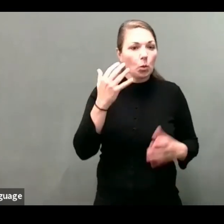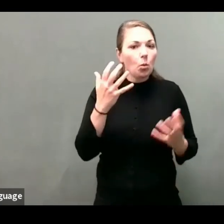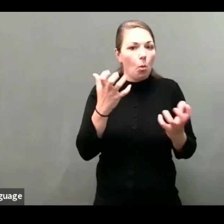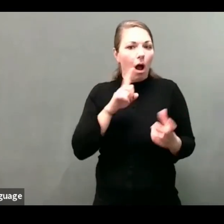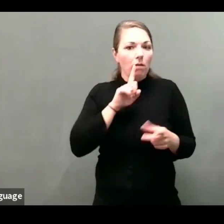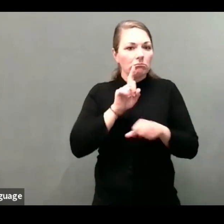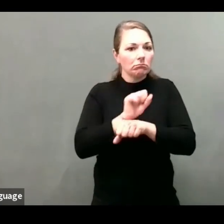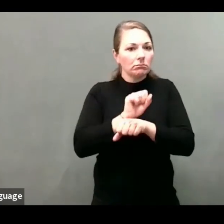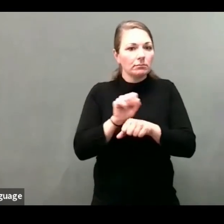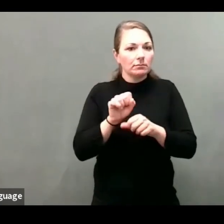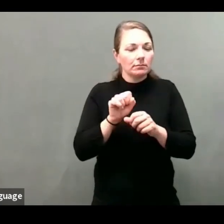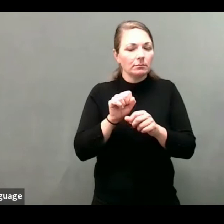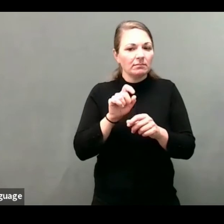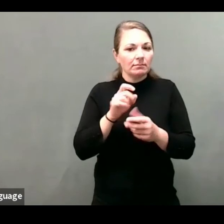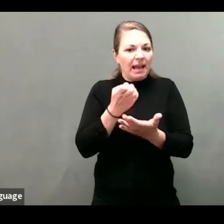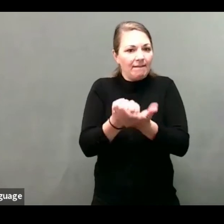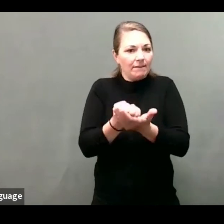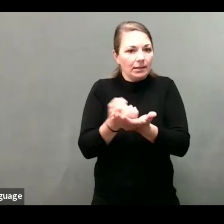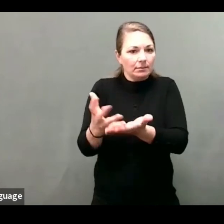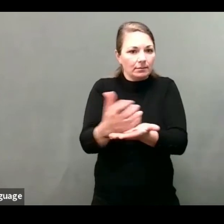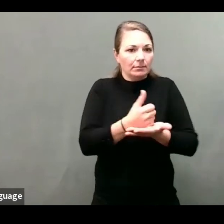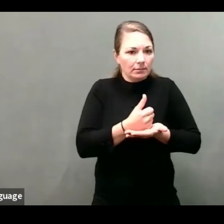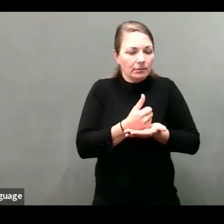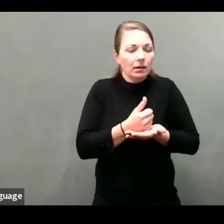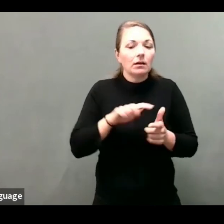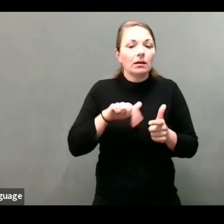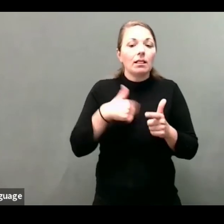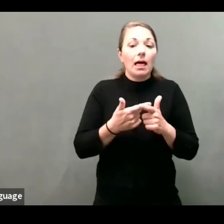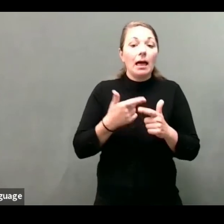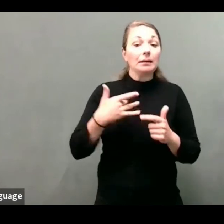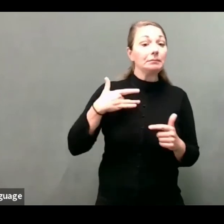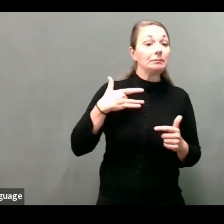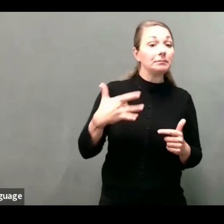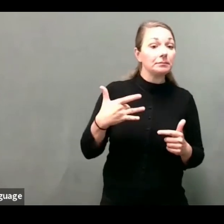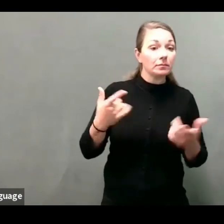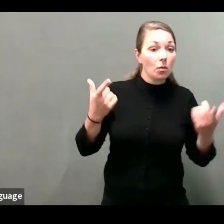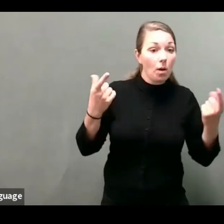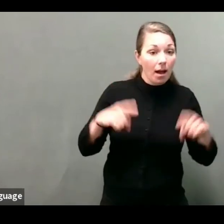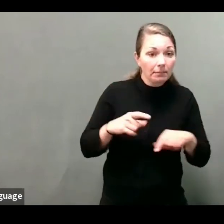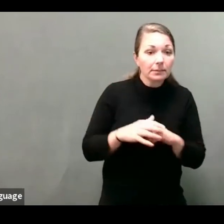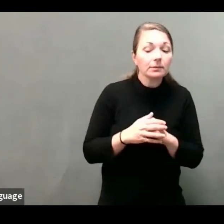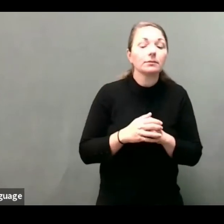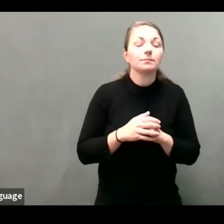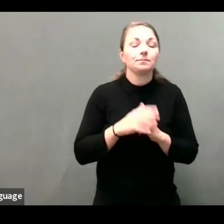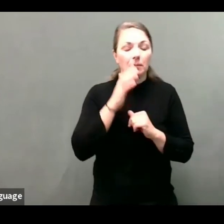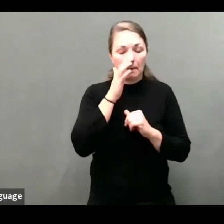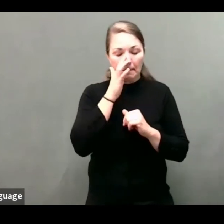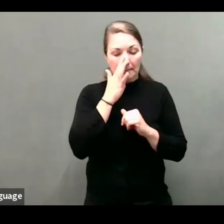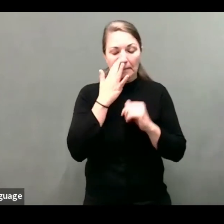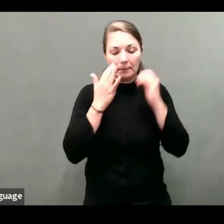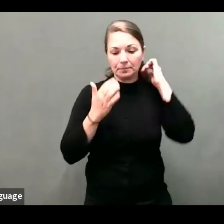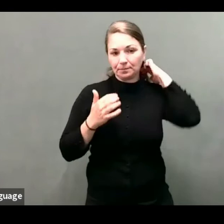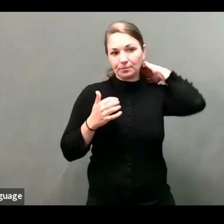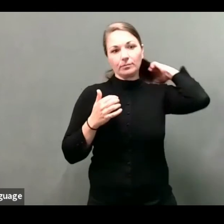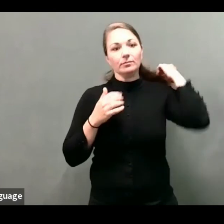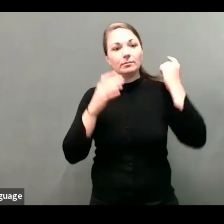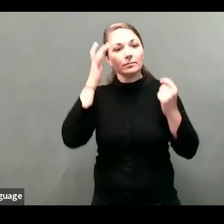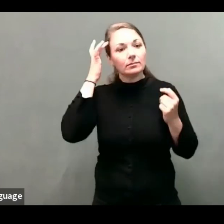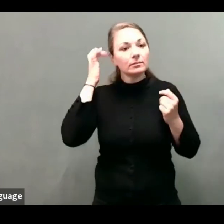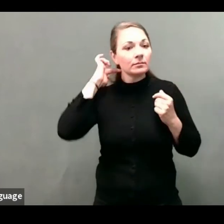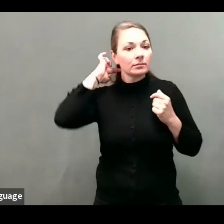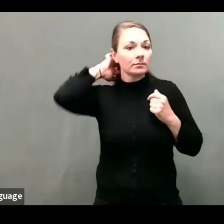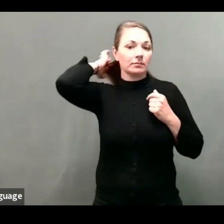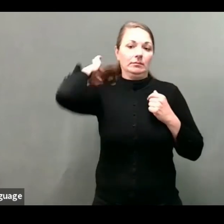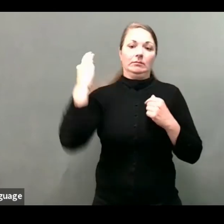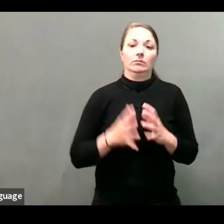typically the easiest way for the SANE to do this, and also what's typically the easiest on the behalf of the patient